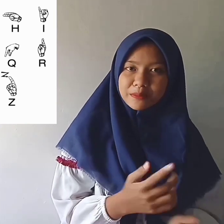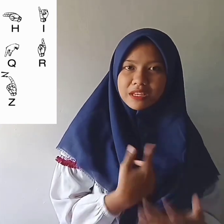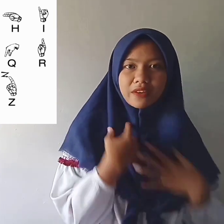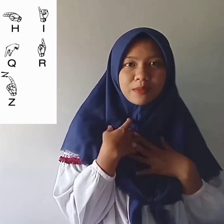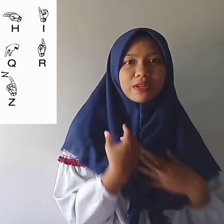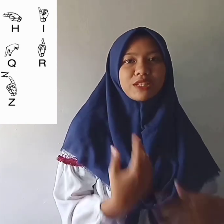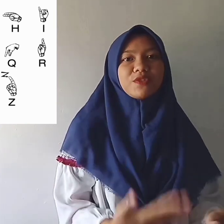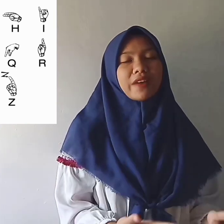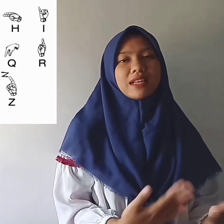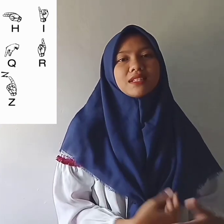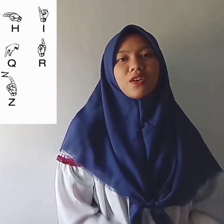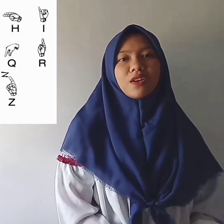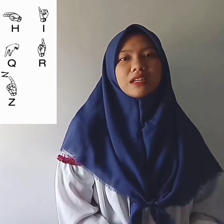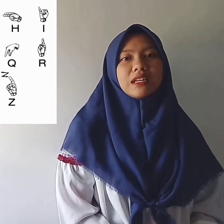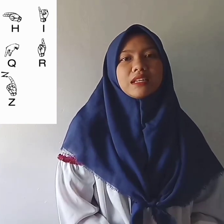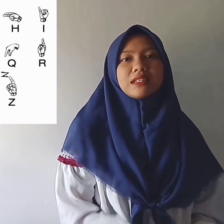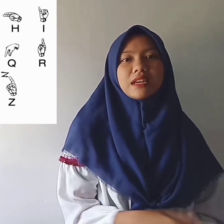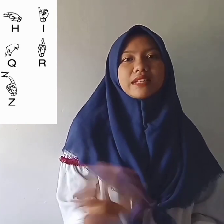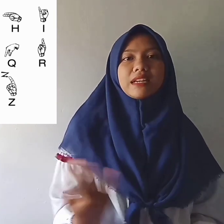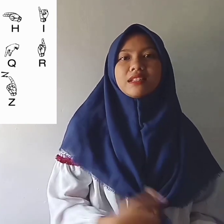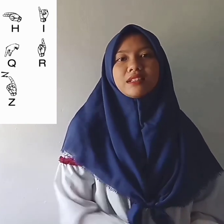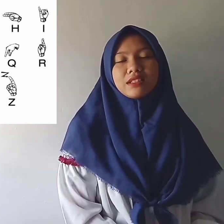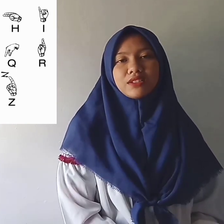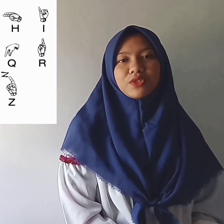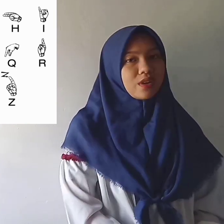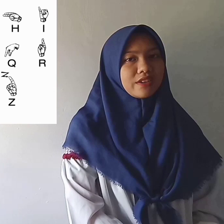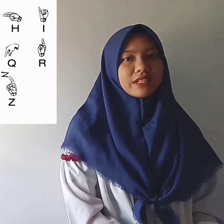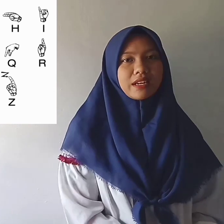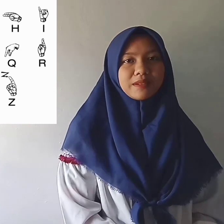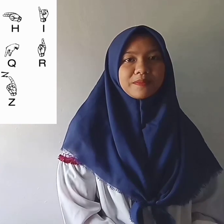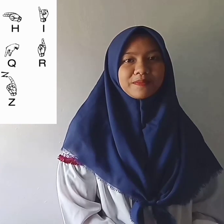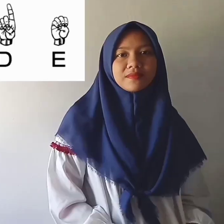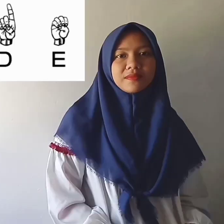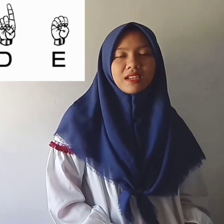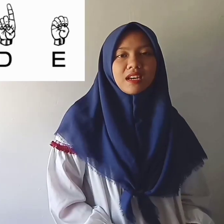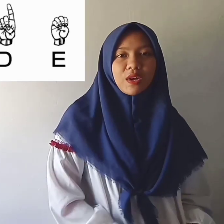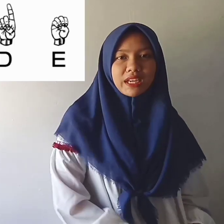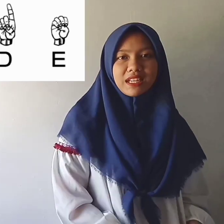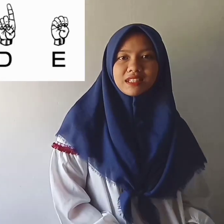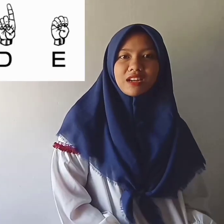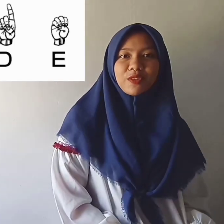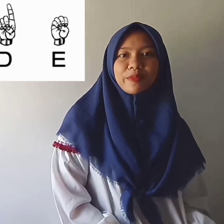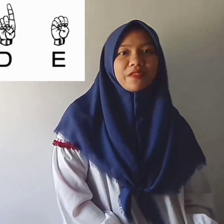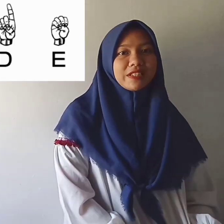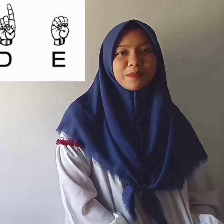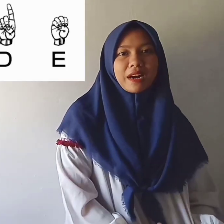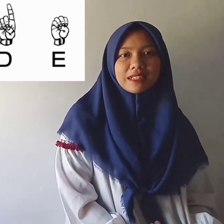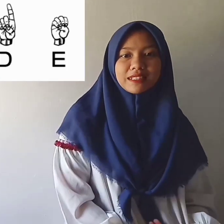me if I'm going too fast or is there anything that you don't understand. Okay, let's start from the first part.